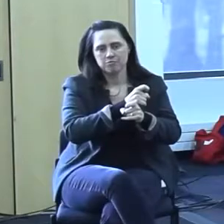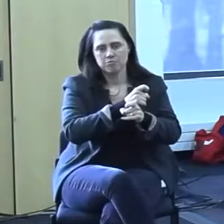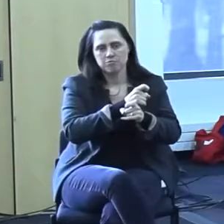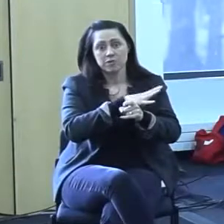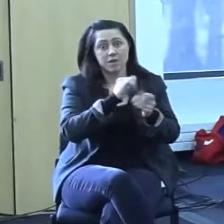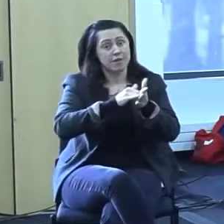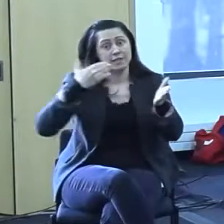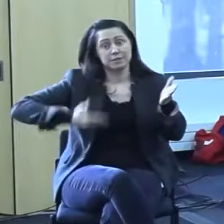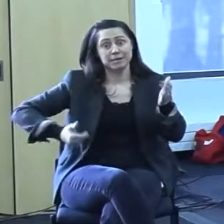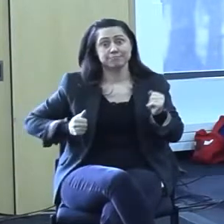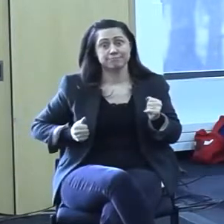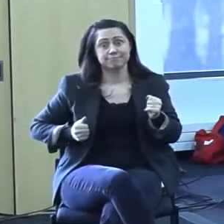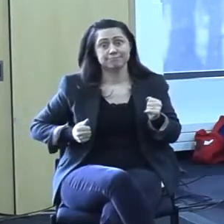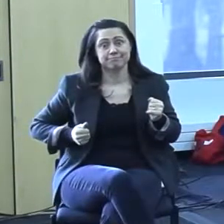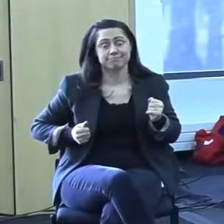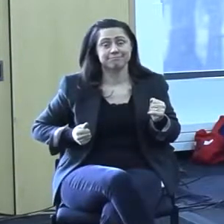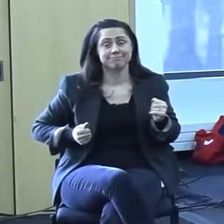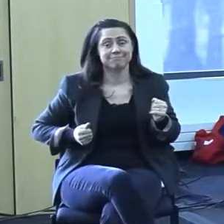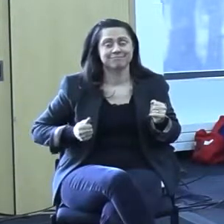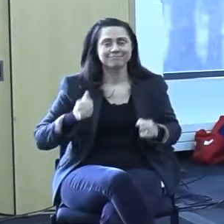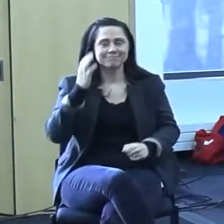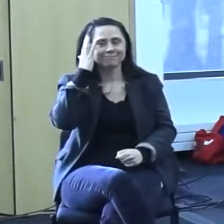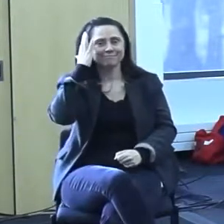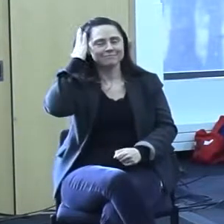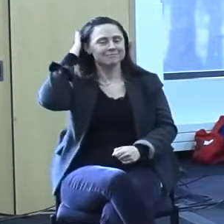And that's me.